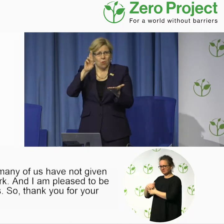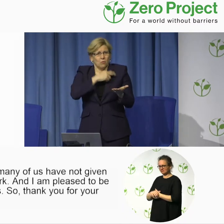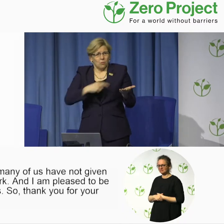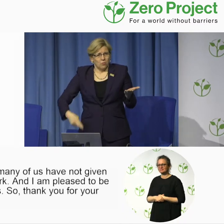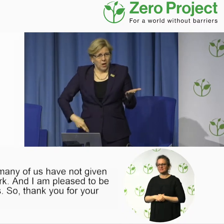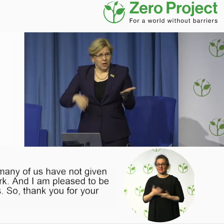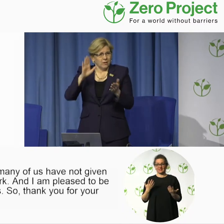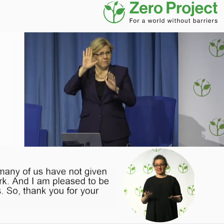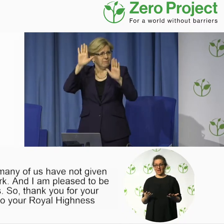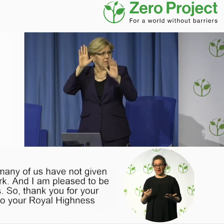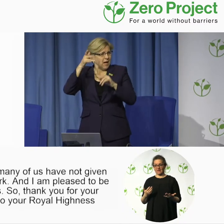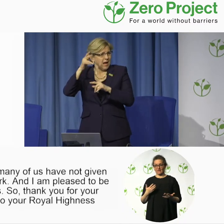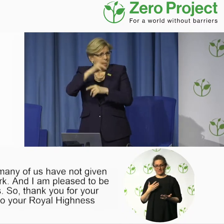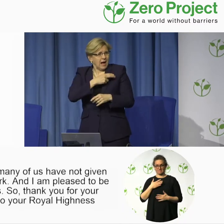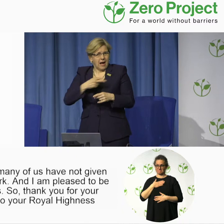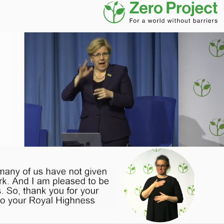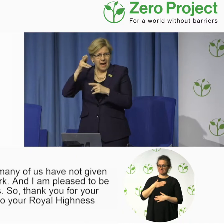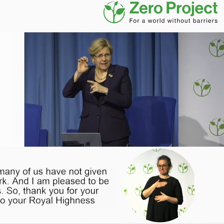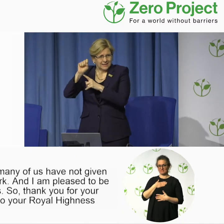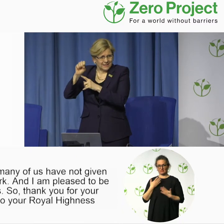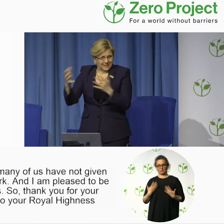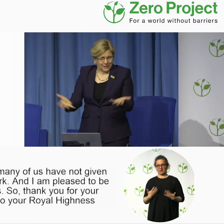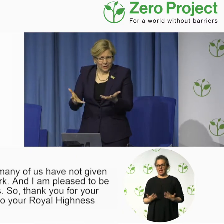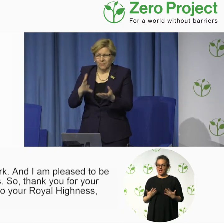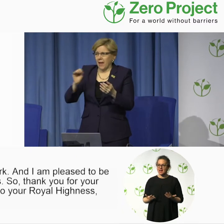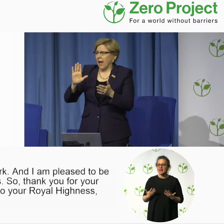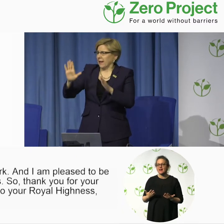I give my greetings to Your Royal Highness,